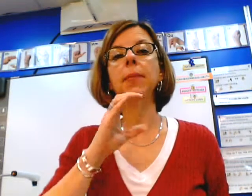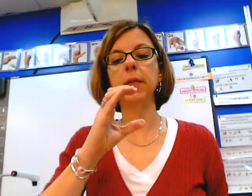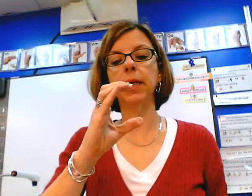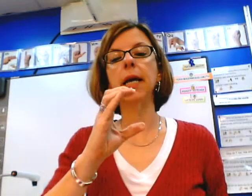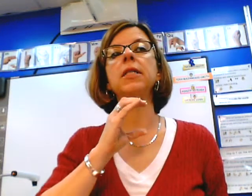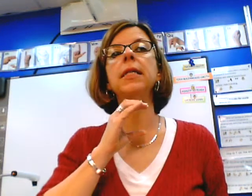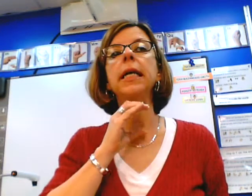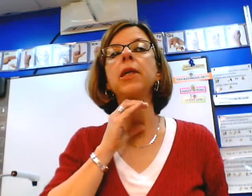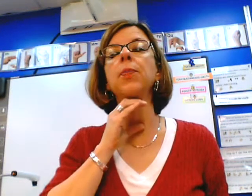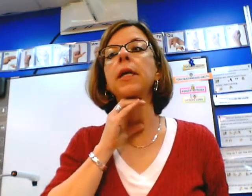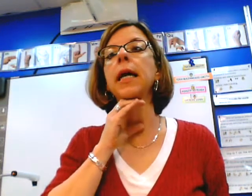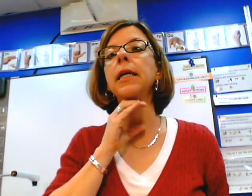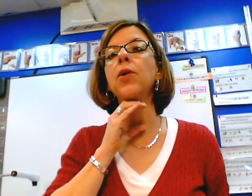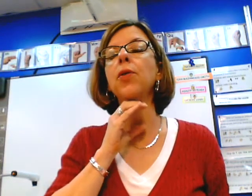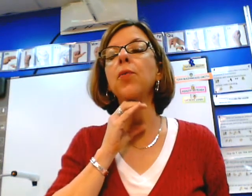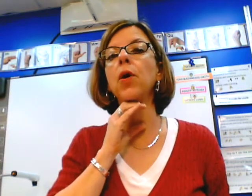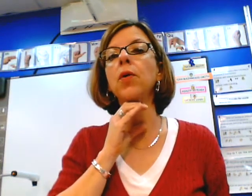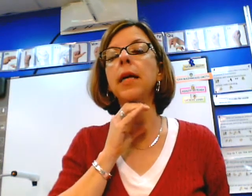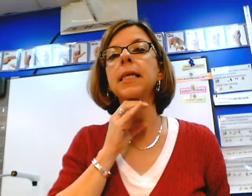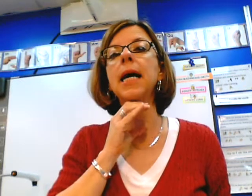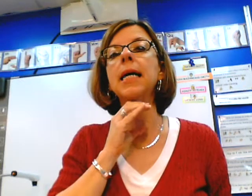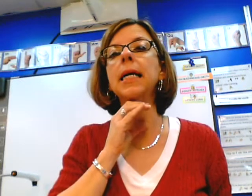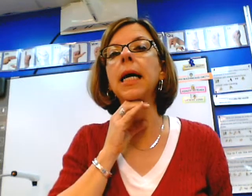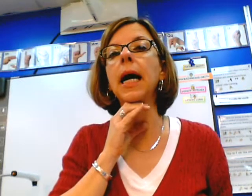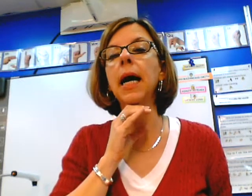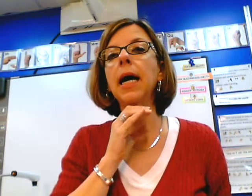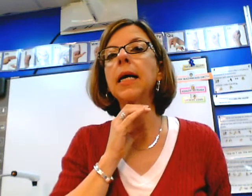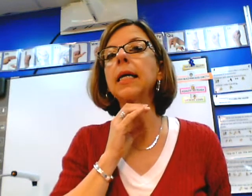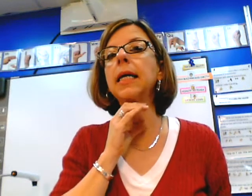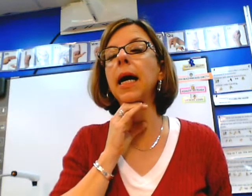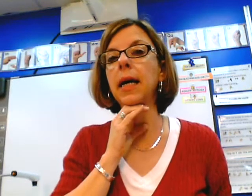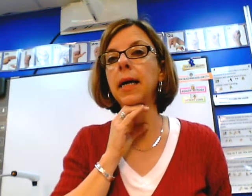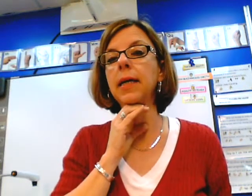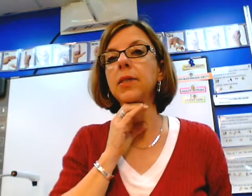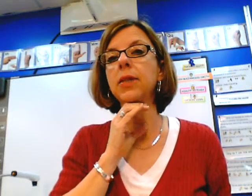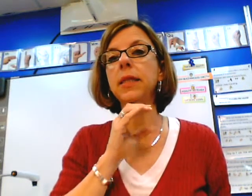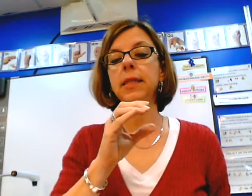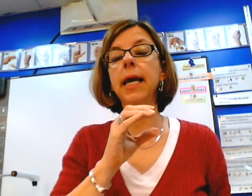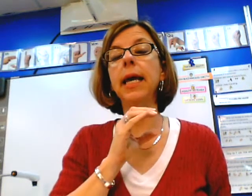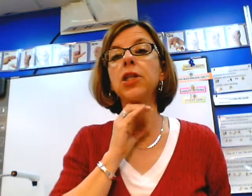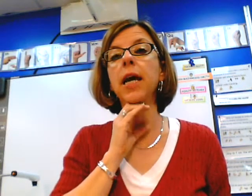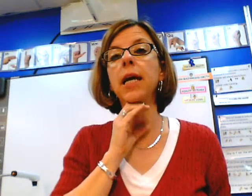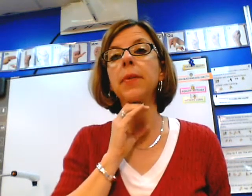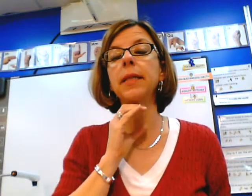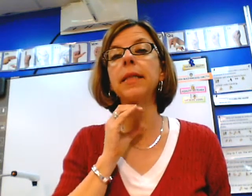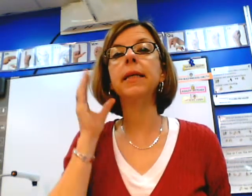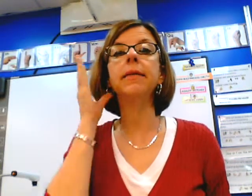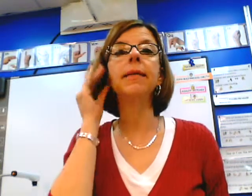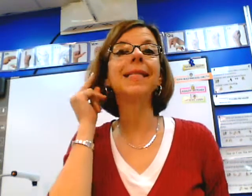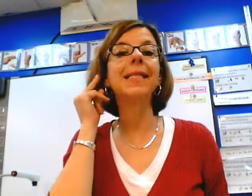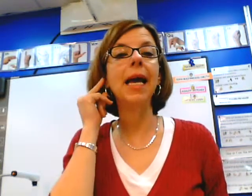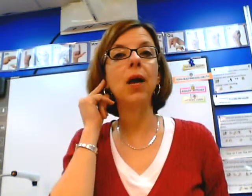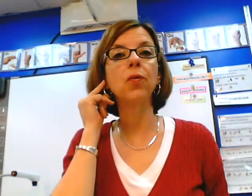hand shape is the letter C. You put it kind of at your throat, and it's K, K. So this is the hand shape, and then